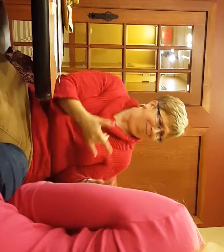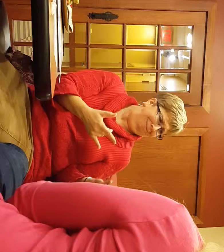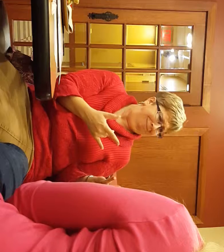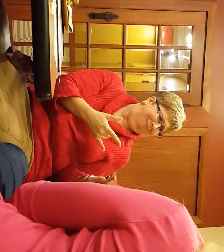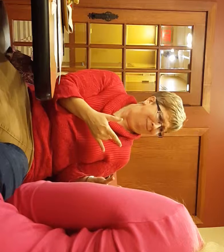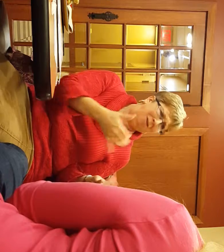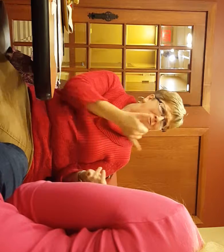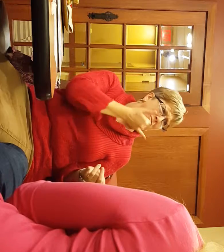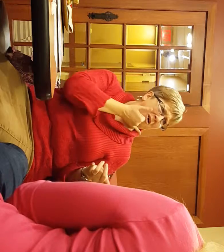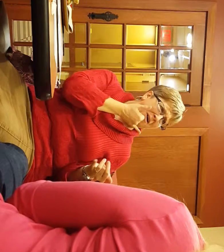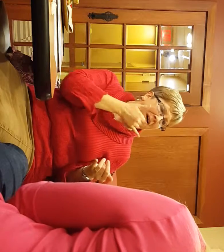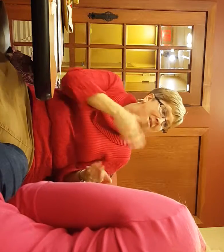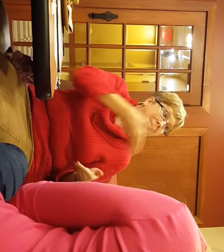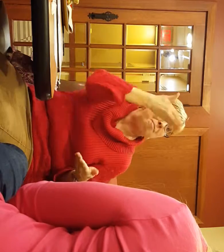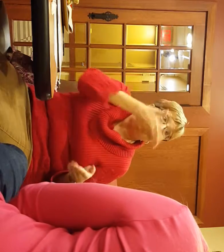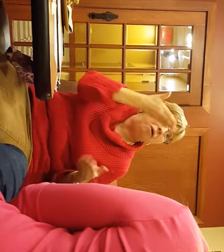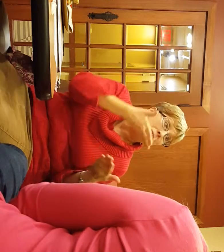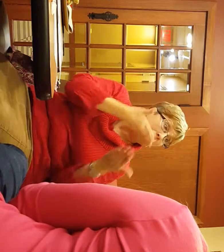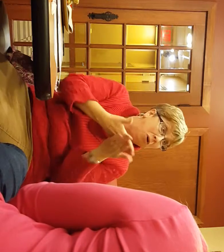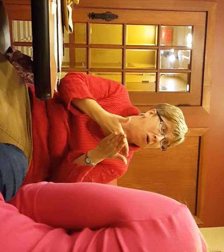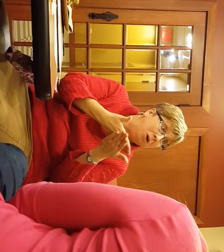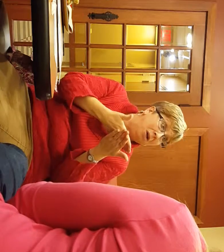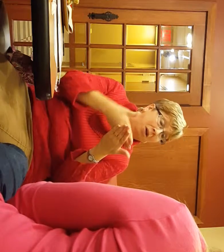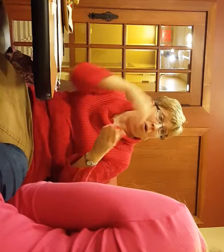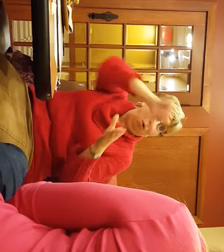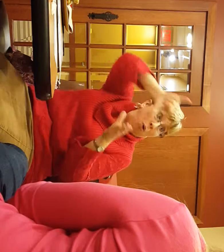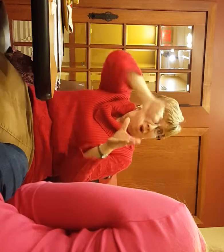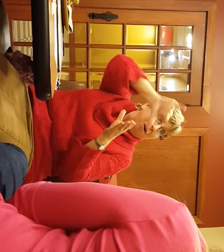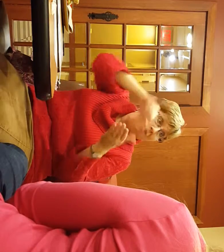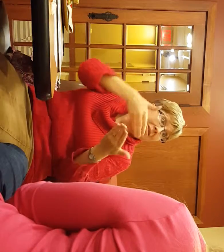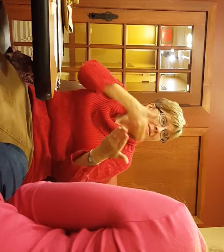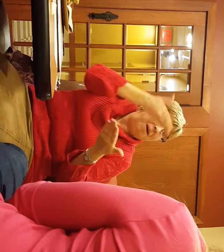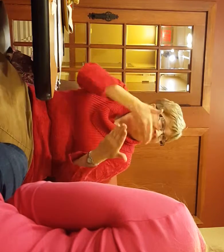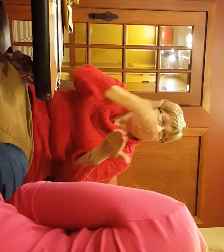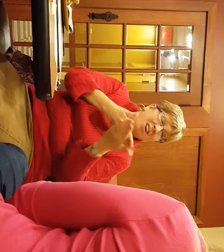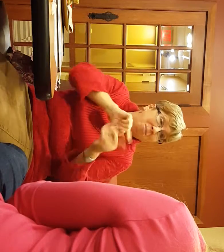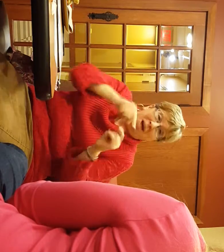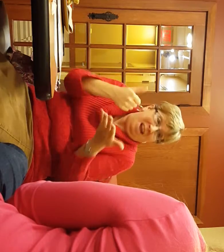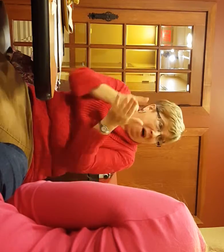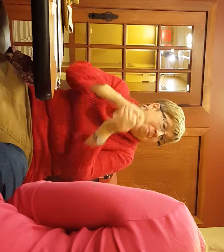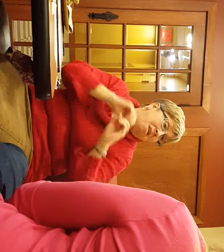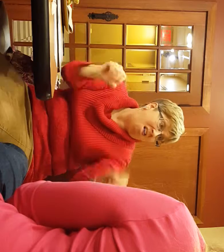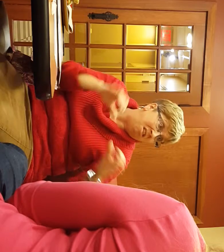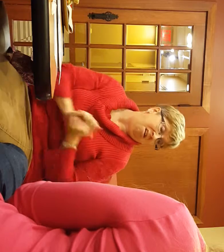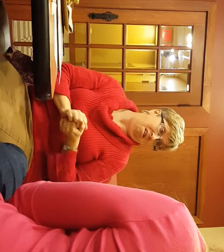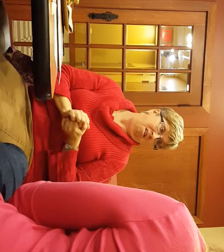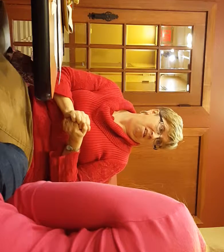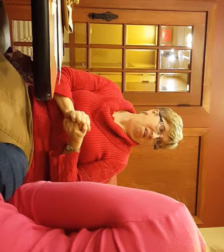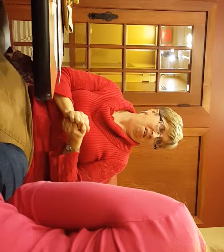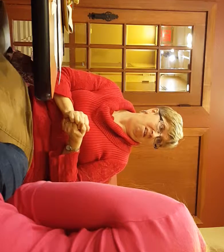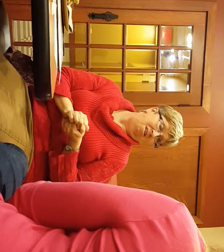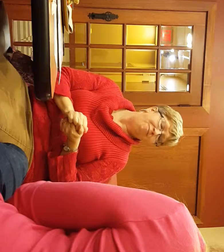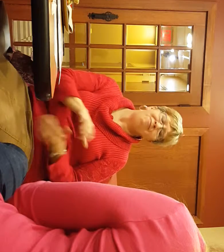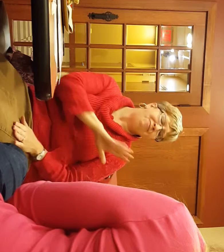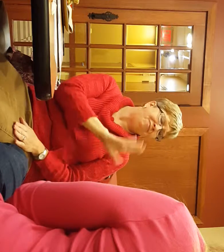It smells good, I'll put it in their bathtub, and then they smell good when they're done, but that was about it. And so they saw I wasn't budging. So